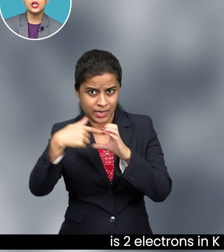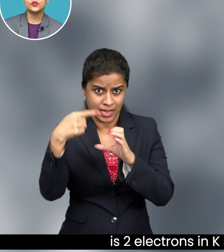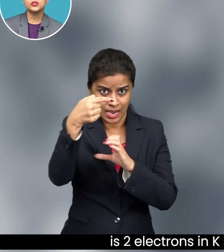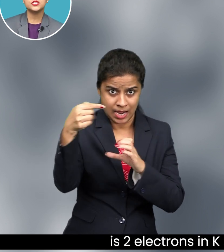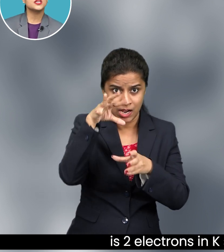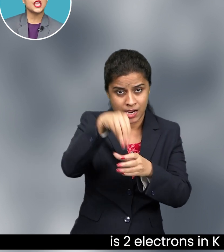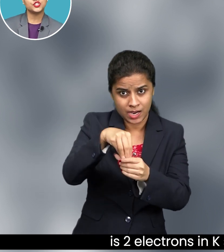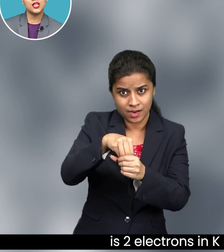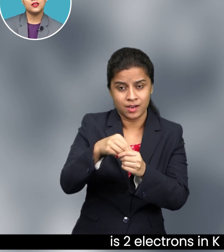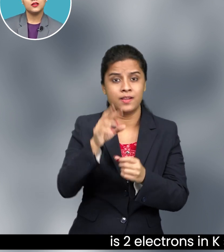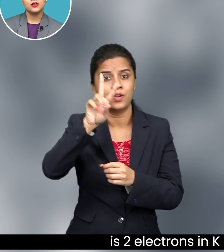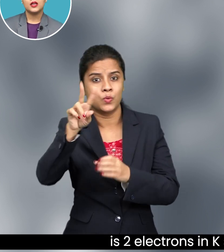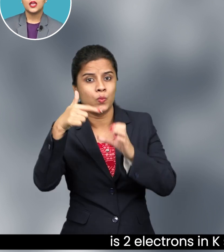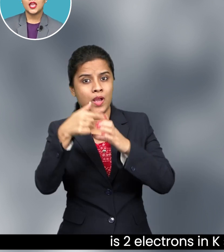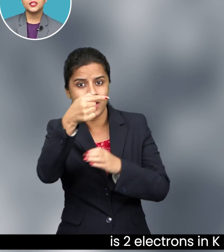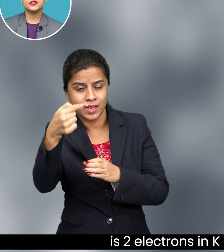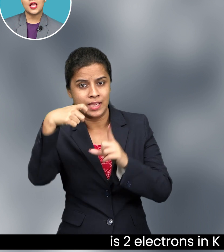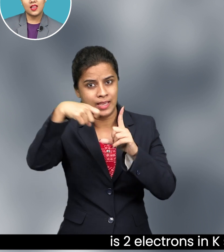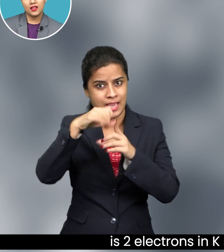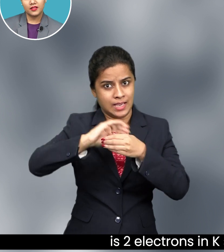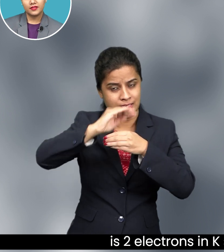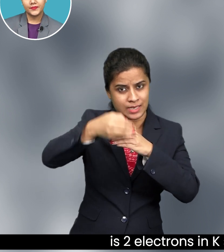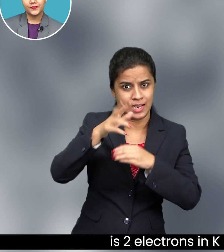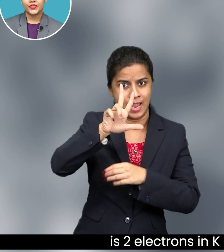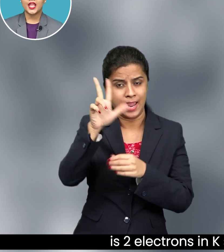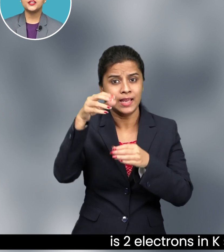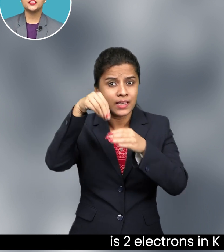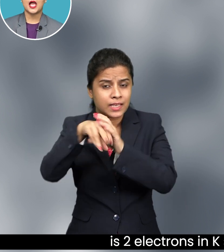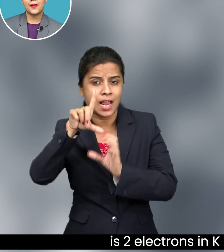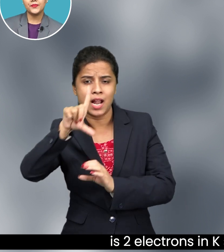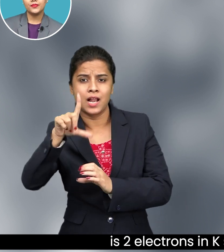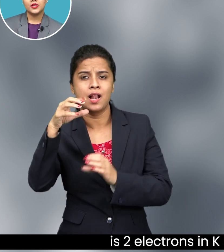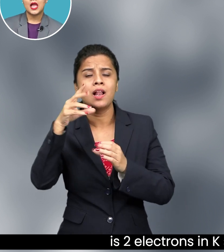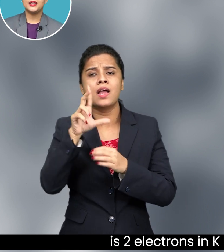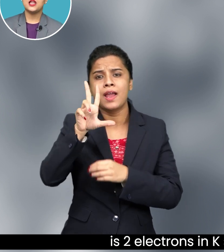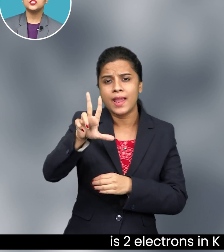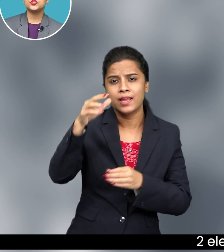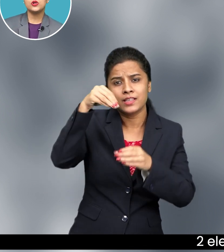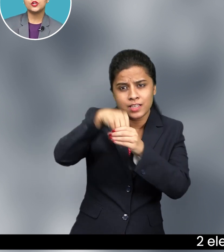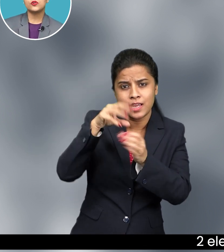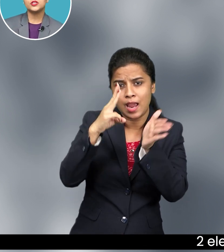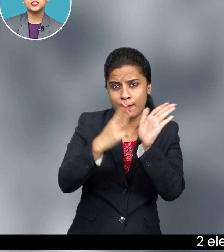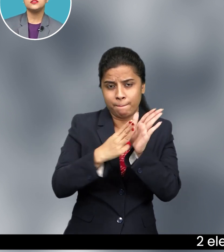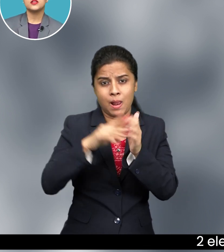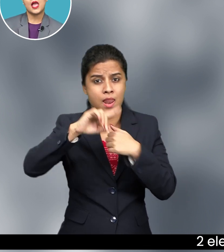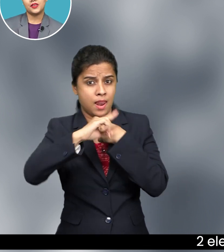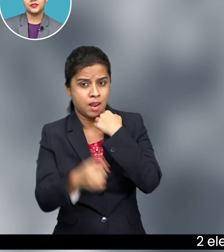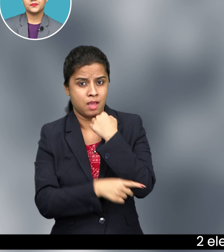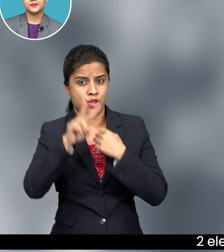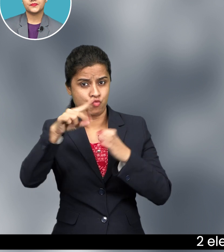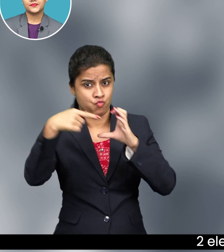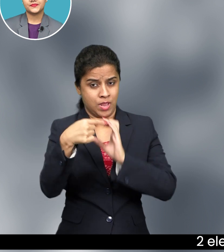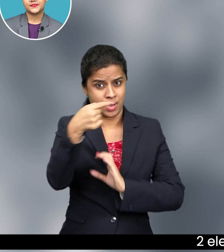2 electrons in K shell, 8 in L, 8 in M, and last 2 electron is in